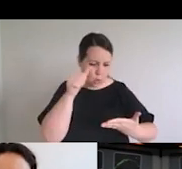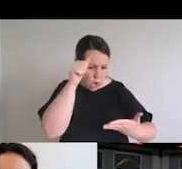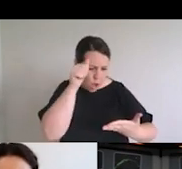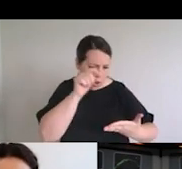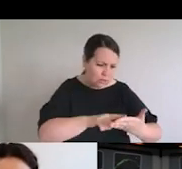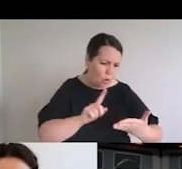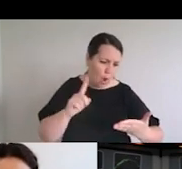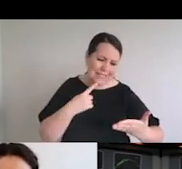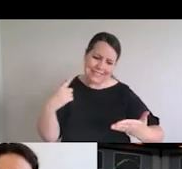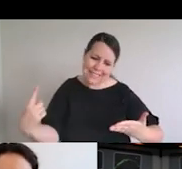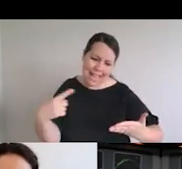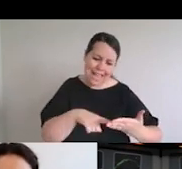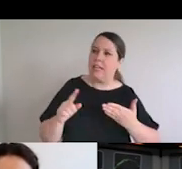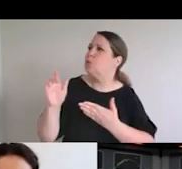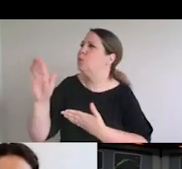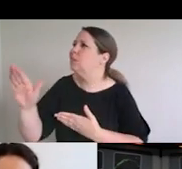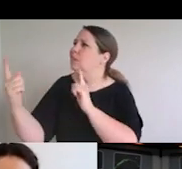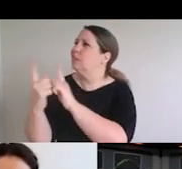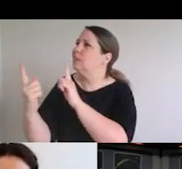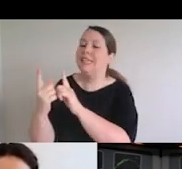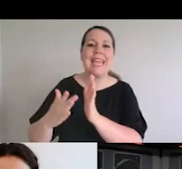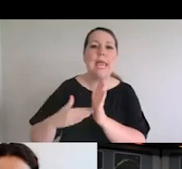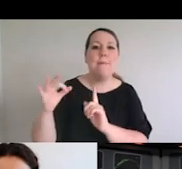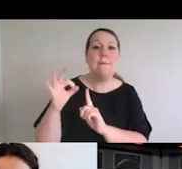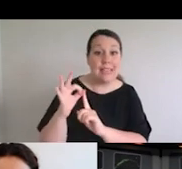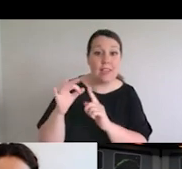individual effort, and that's exhausting, you know.